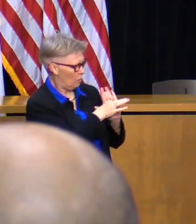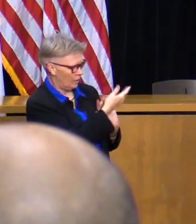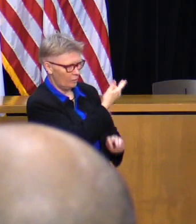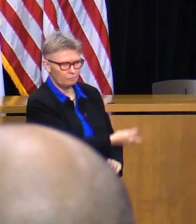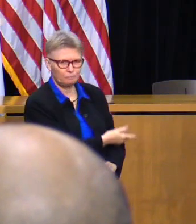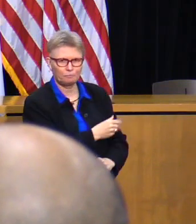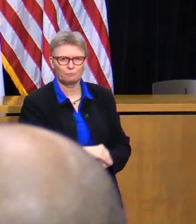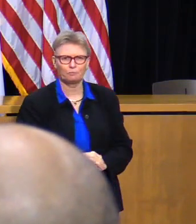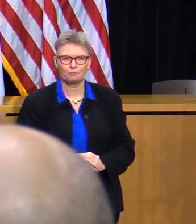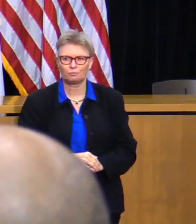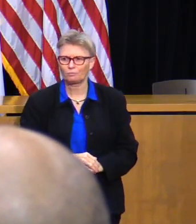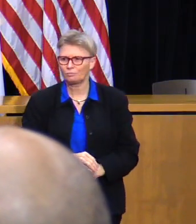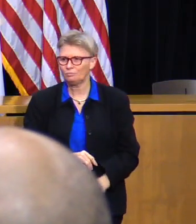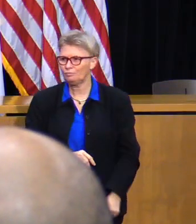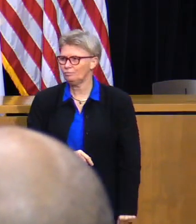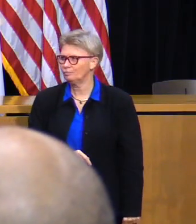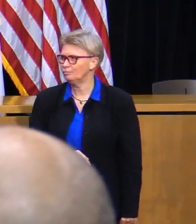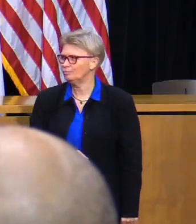Other stuff?